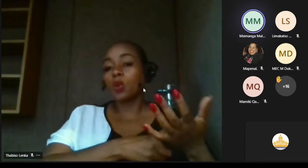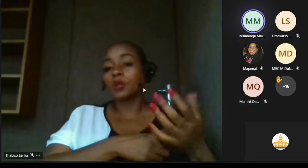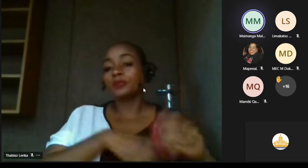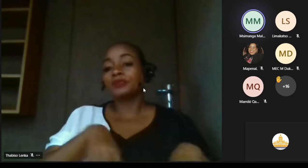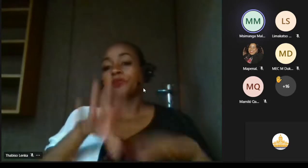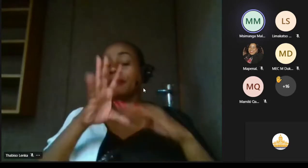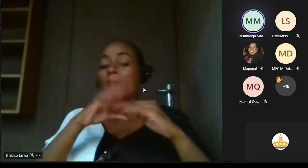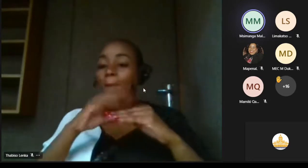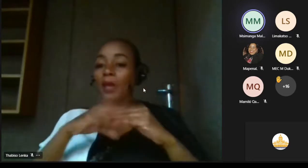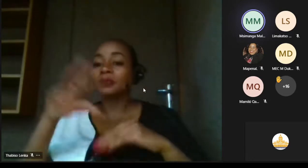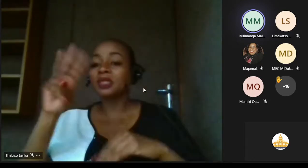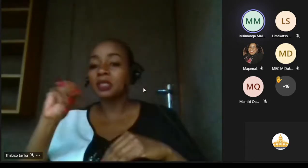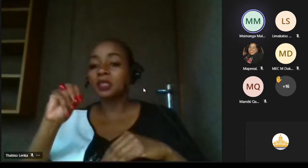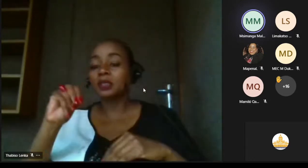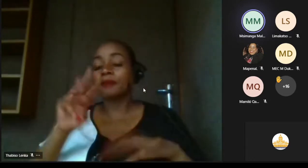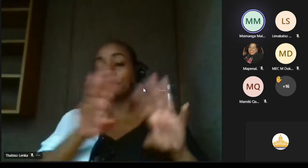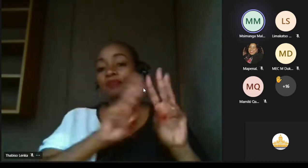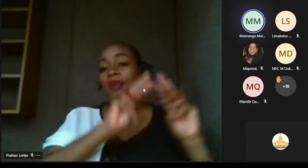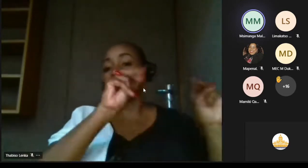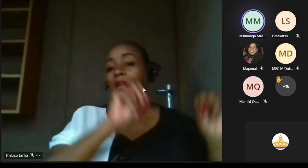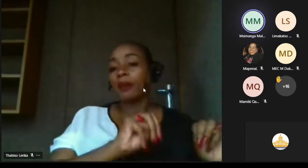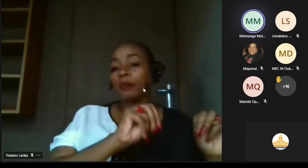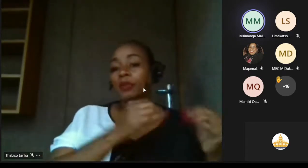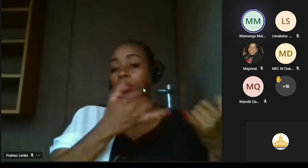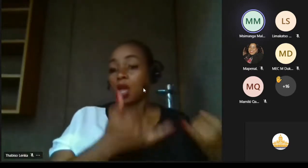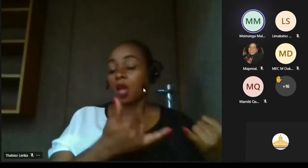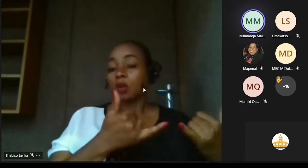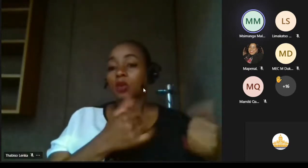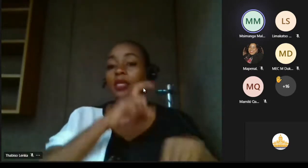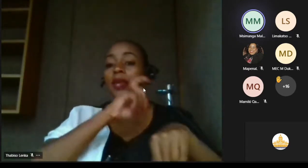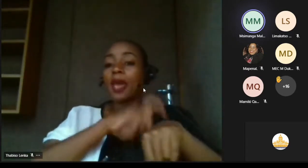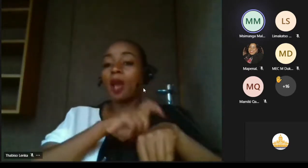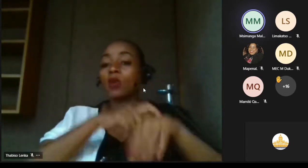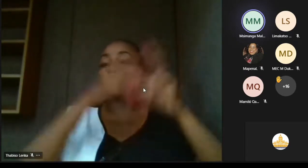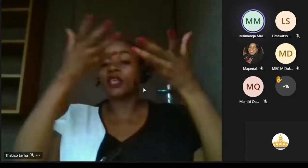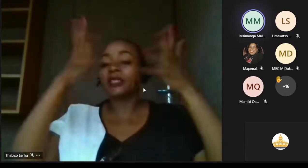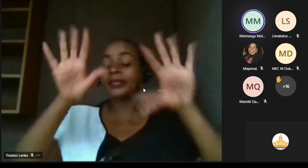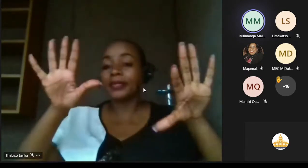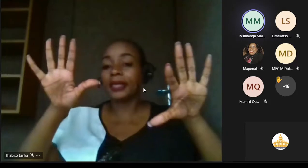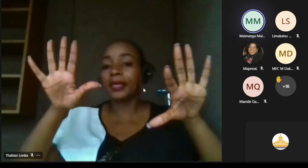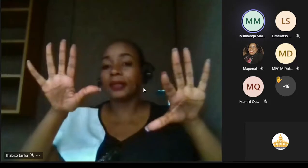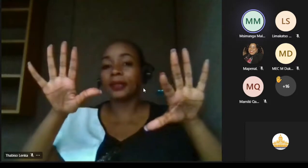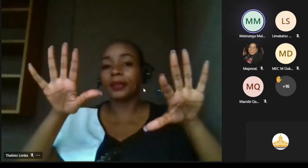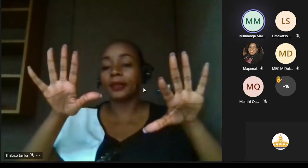ona mo manga o idiwa ke tsona department tsona tsa free state le masipala.